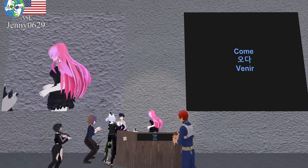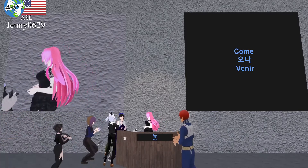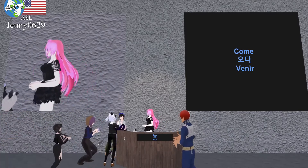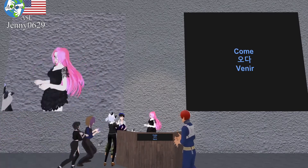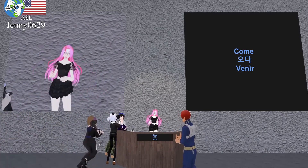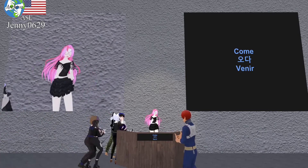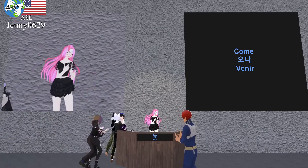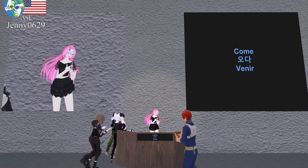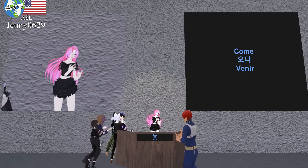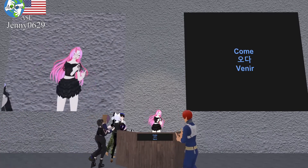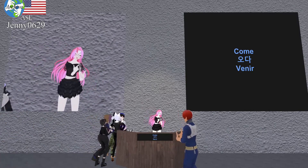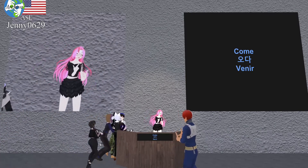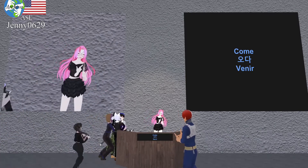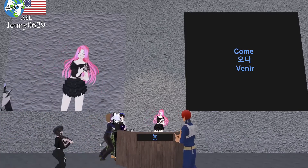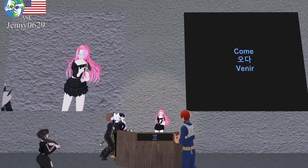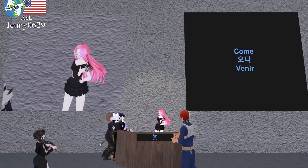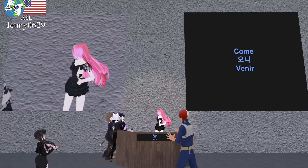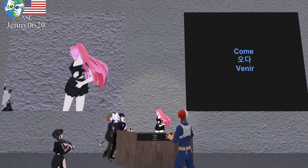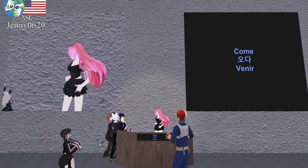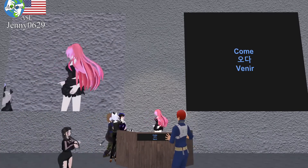What the heck?